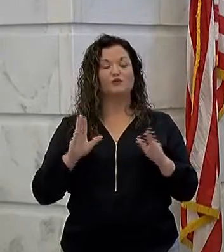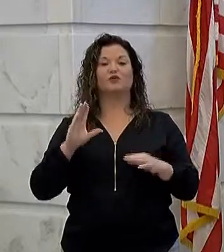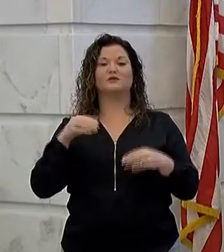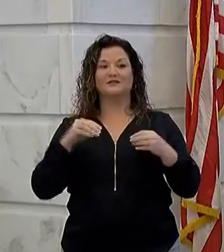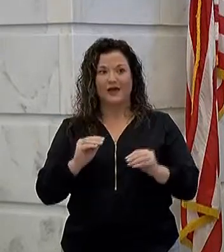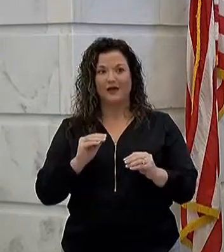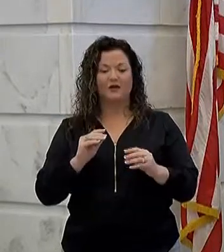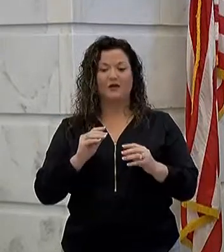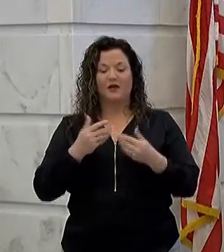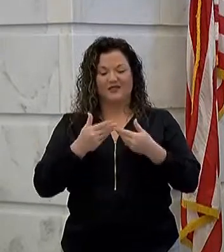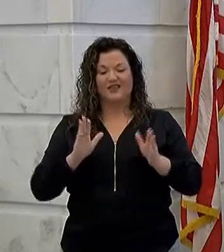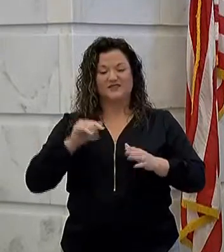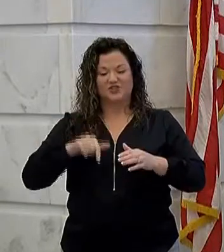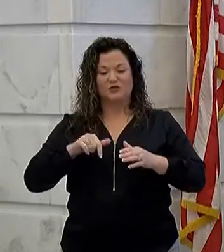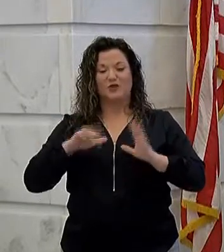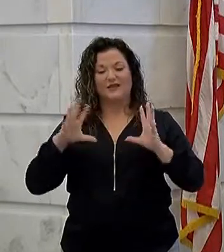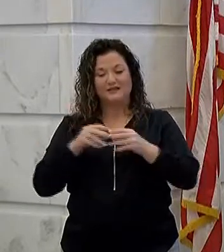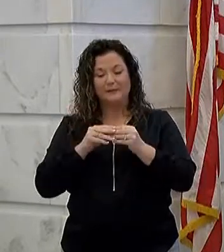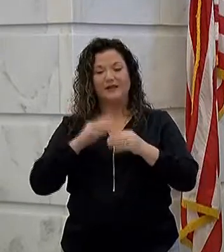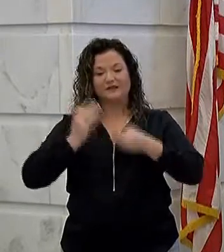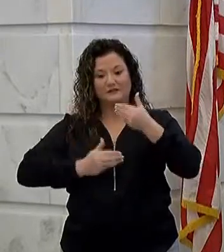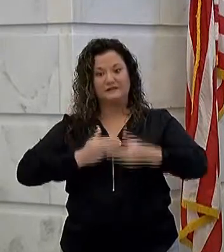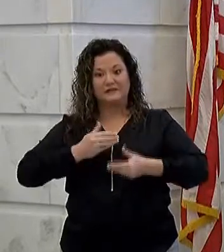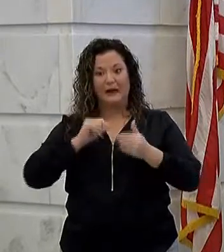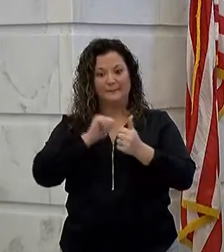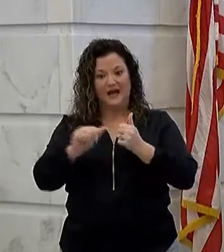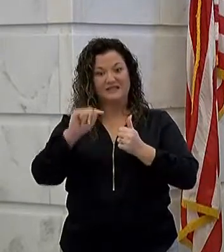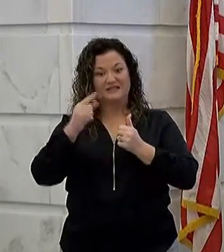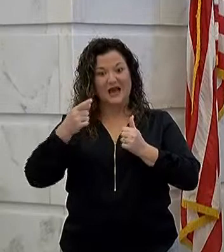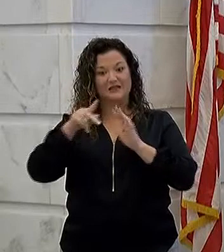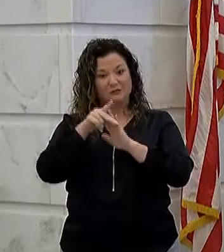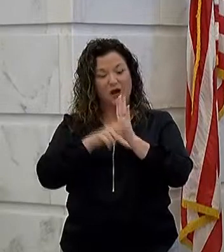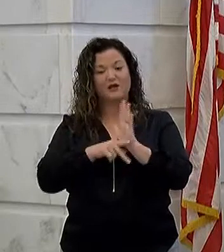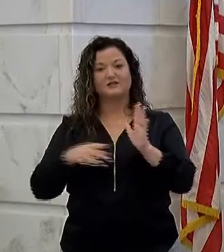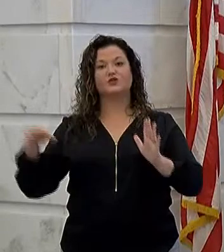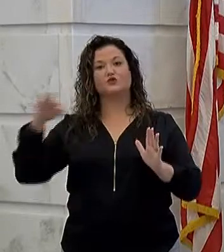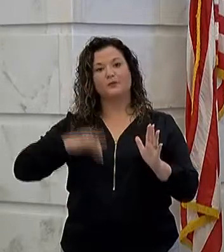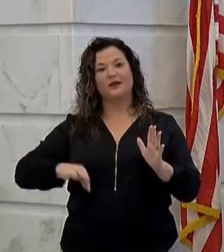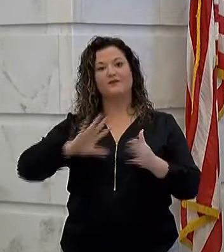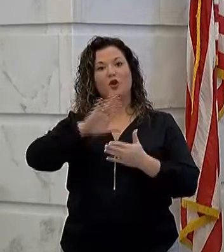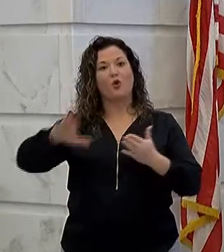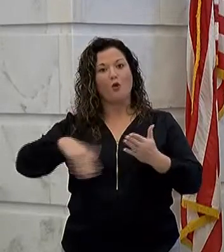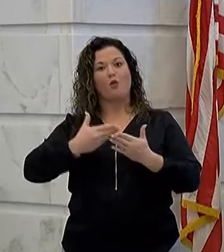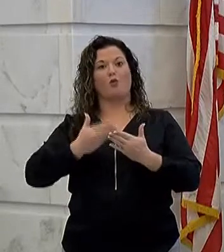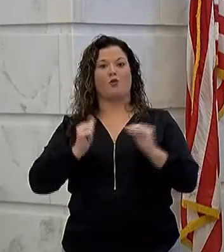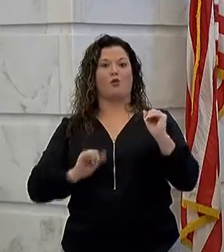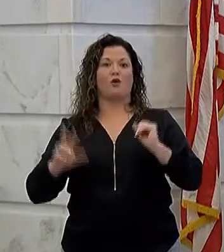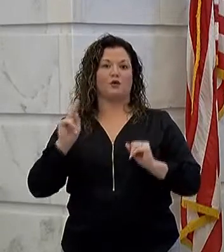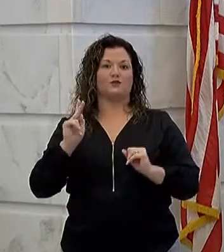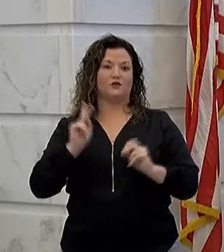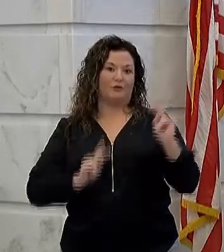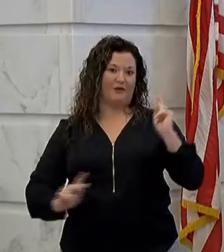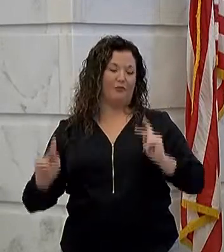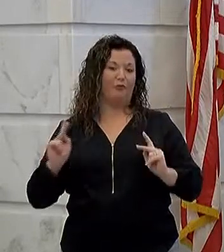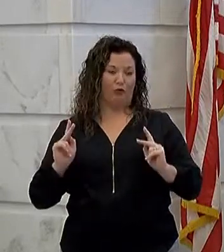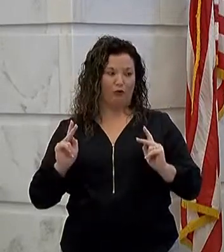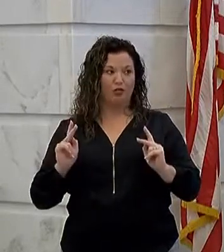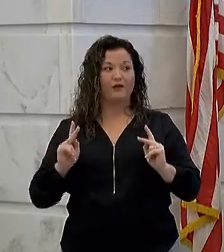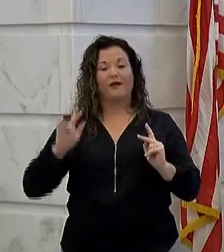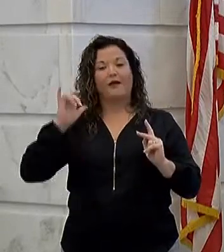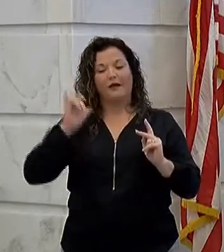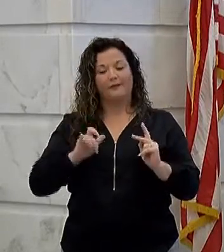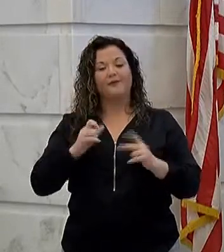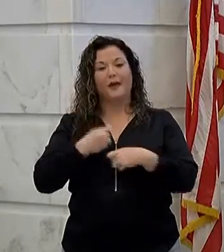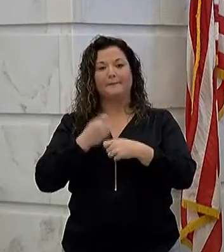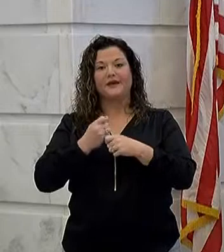by step passed tax policy that benefits all Arkansans. And I think it makes a